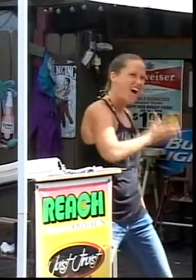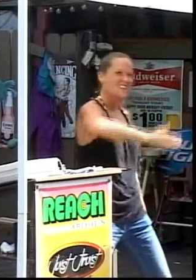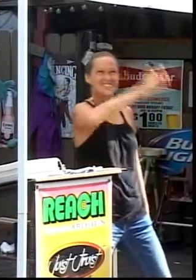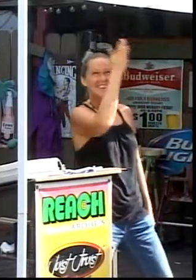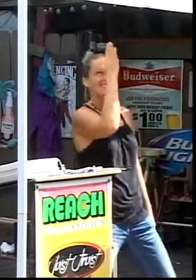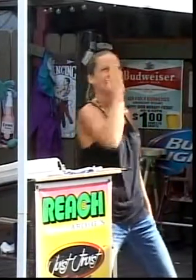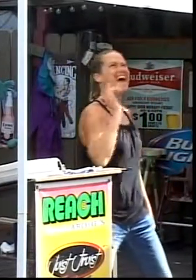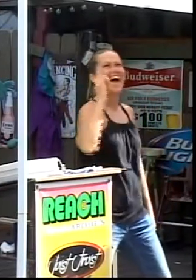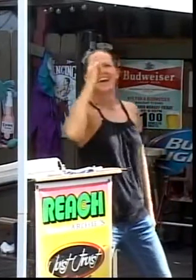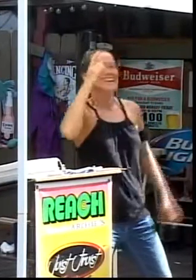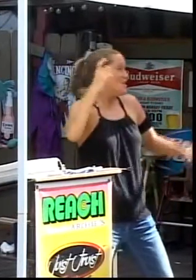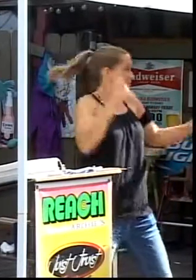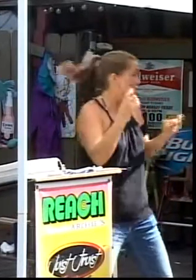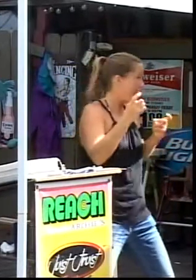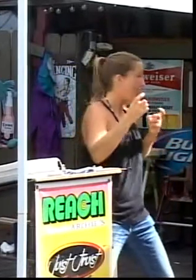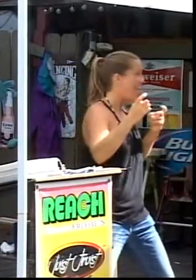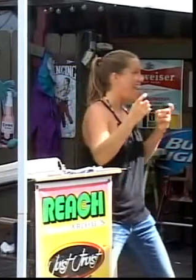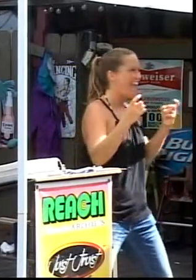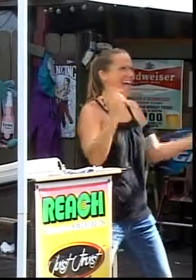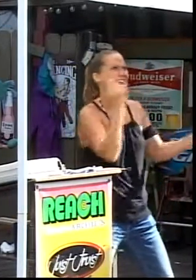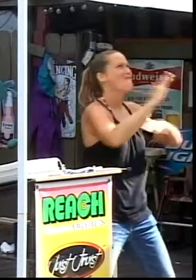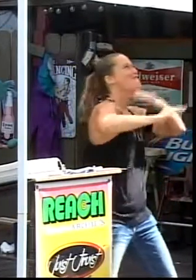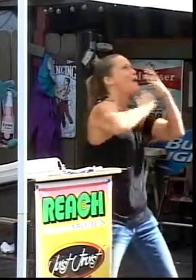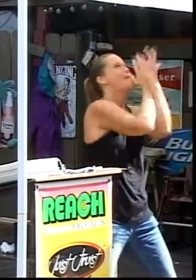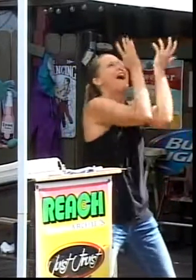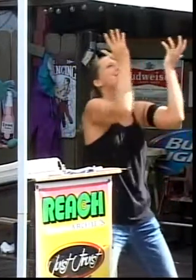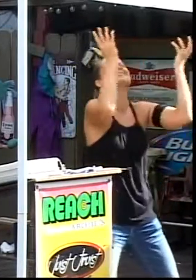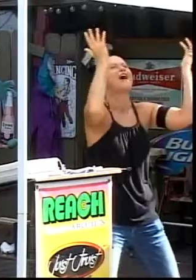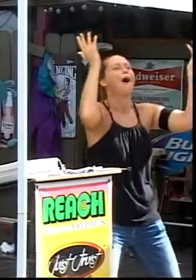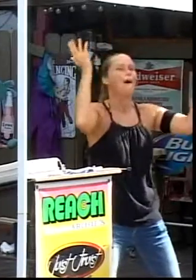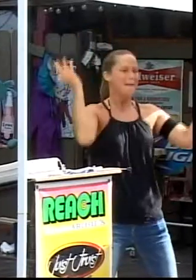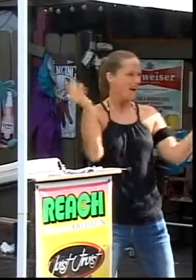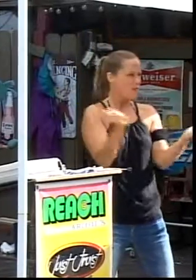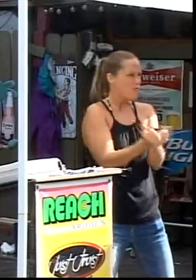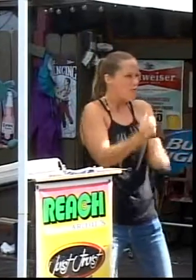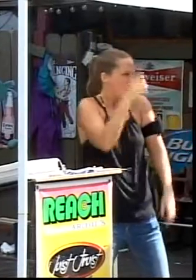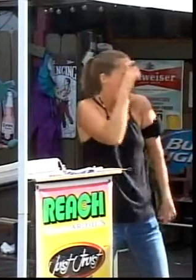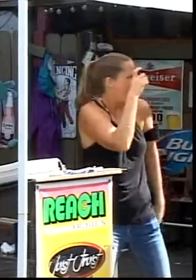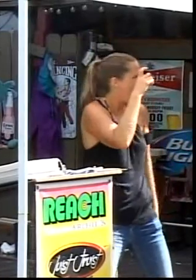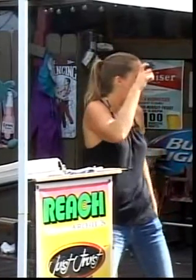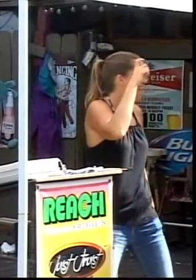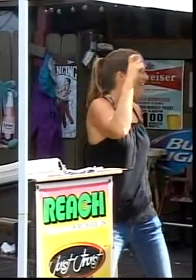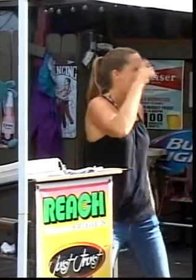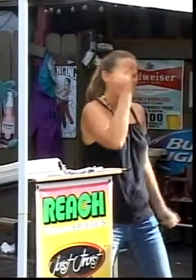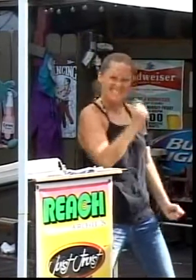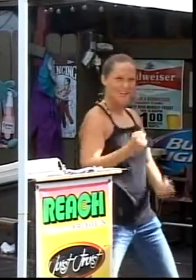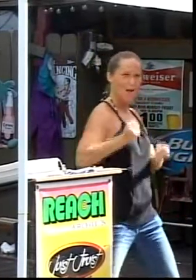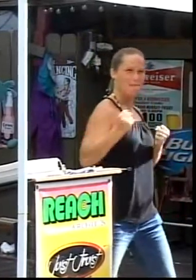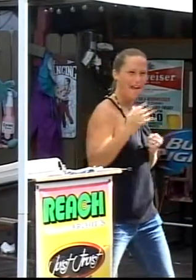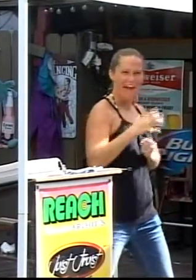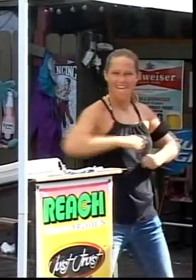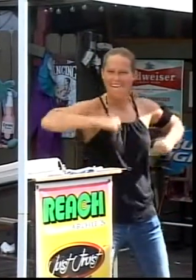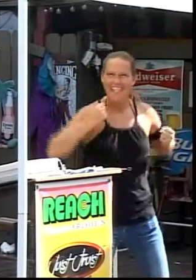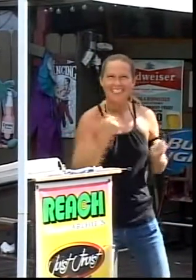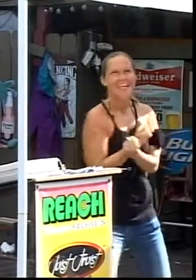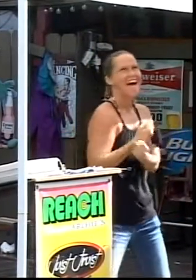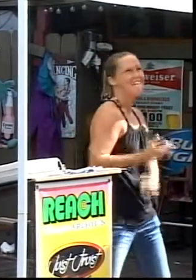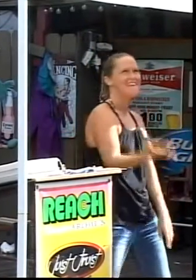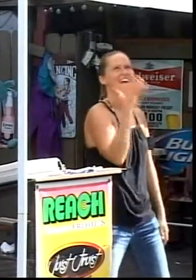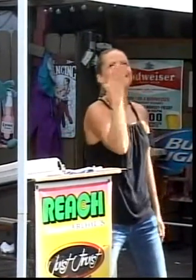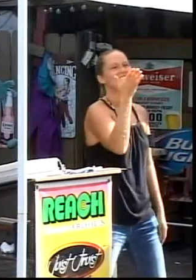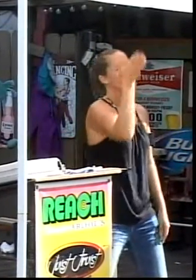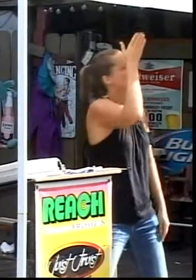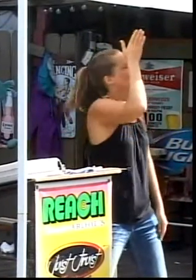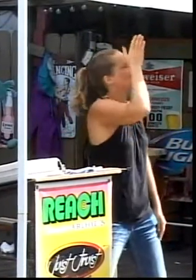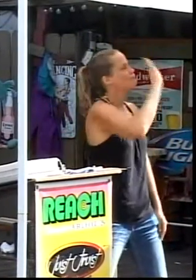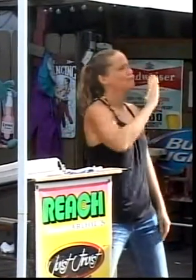is an awesome God. He reigns from heaven above with wisdom, power, and